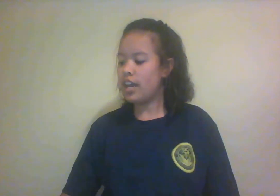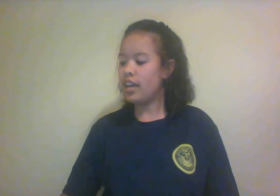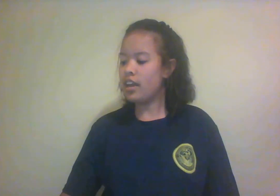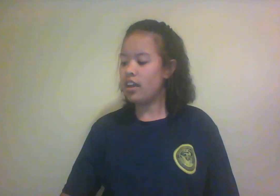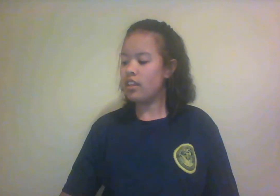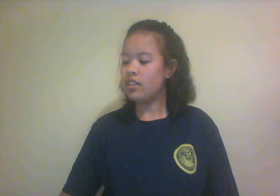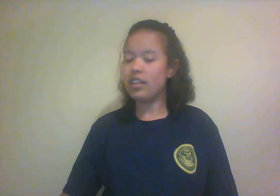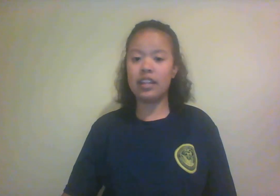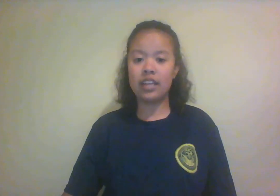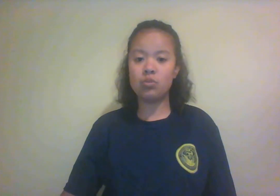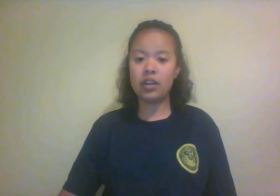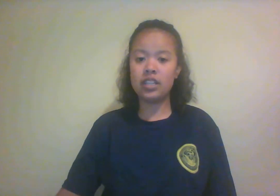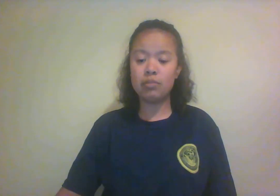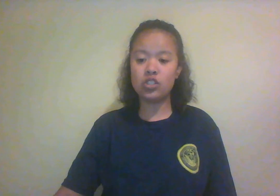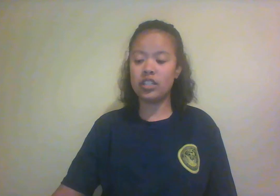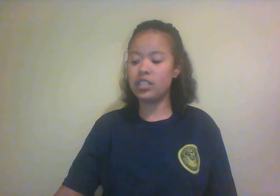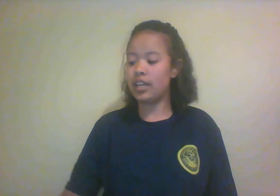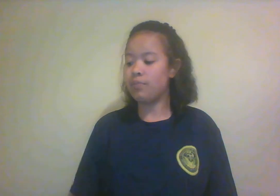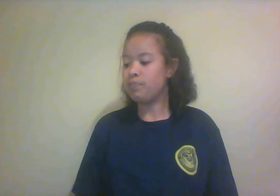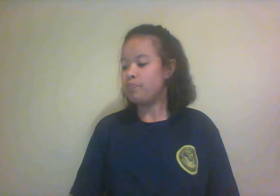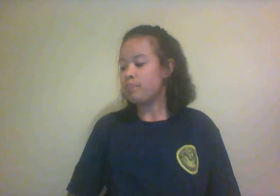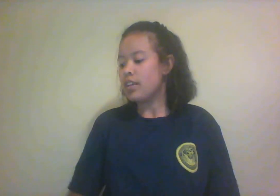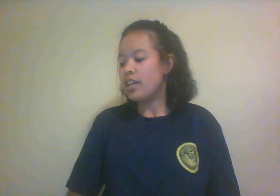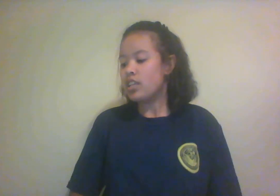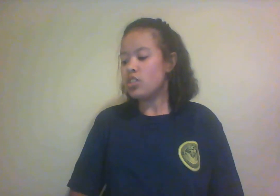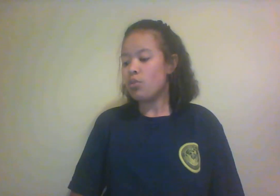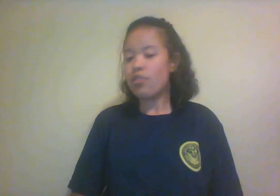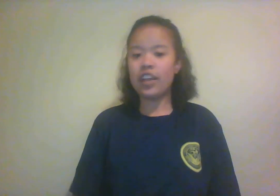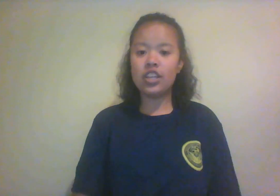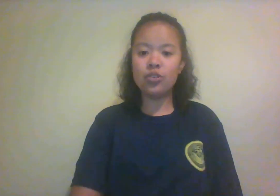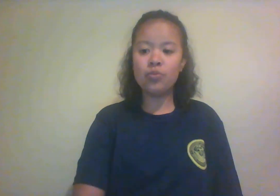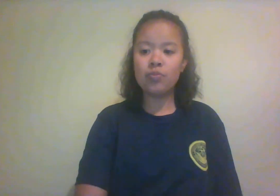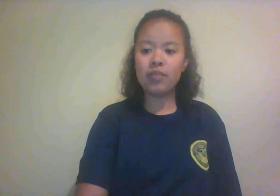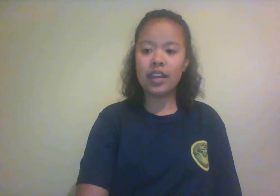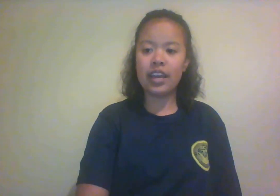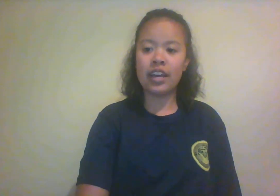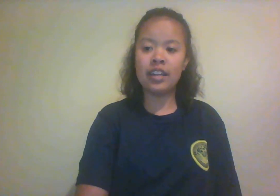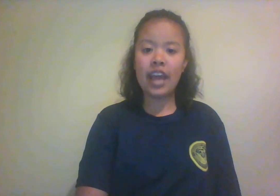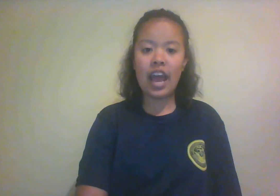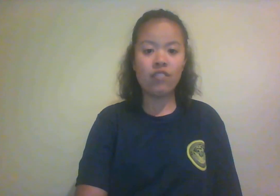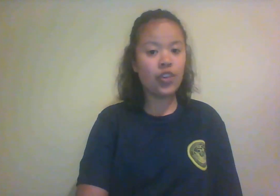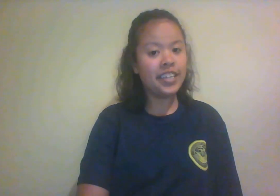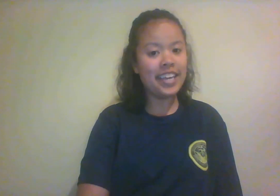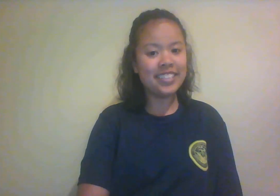today, and that's what I demonstrated today. So thank you, and have a great day.